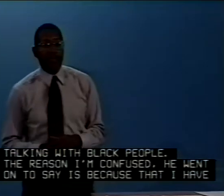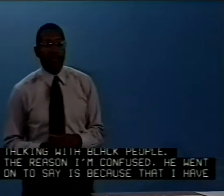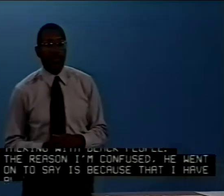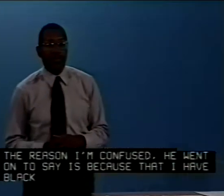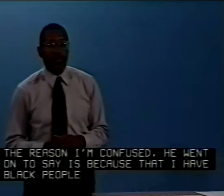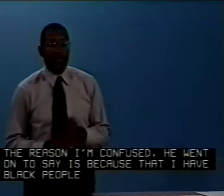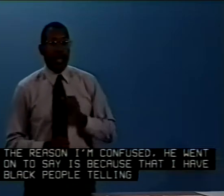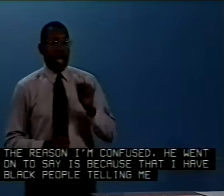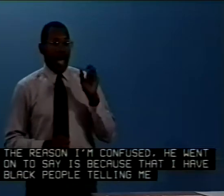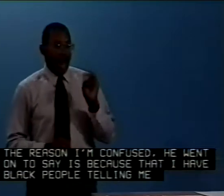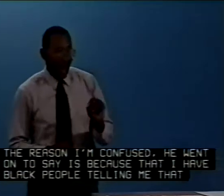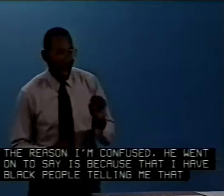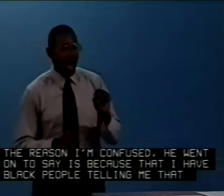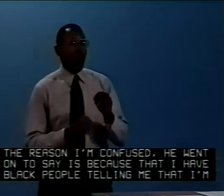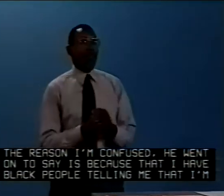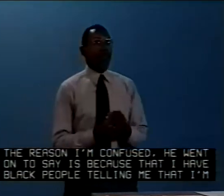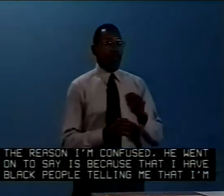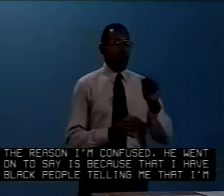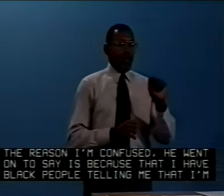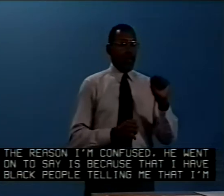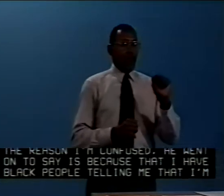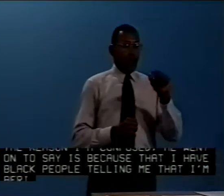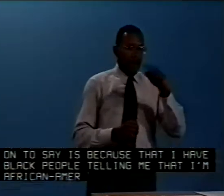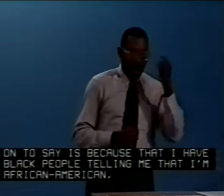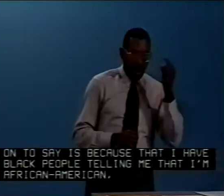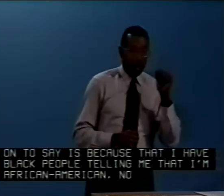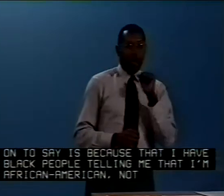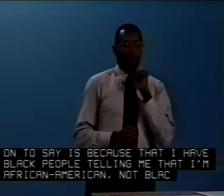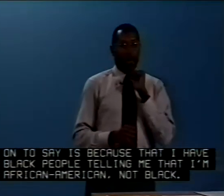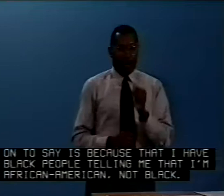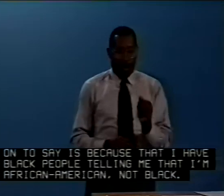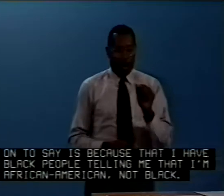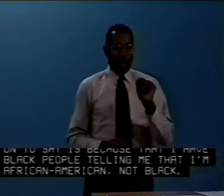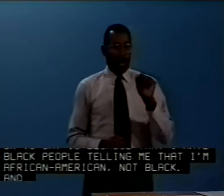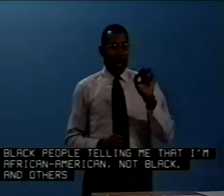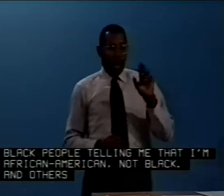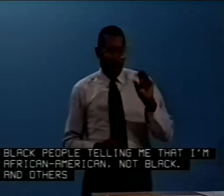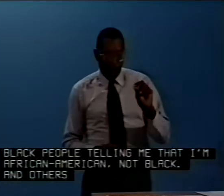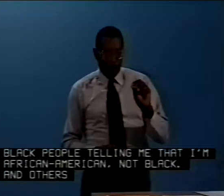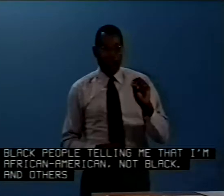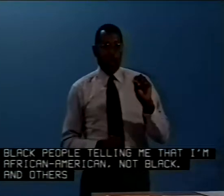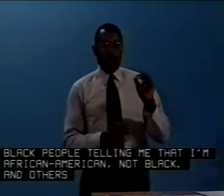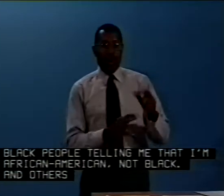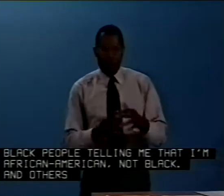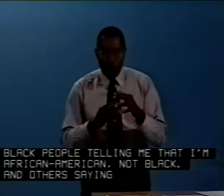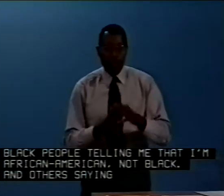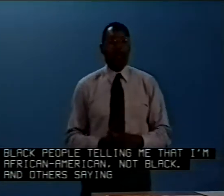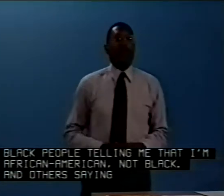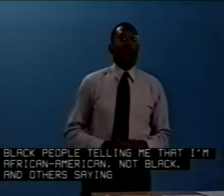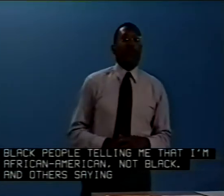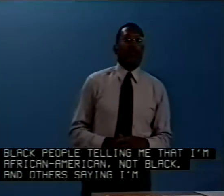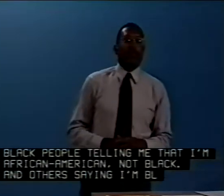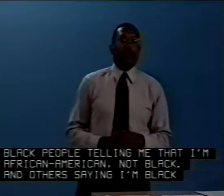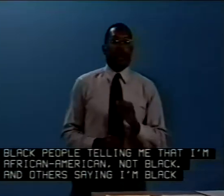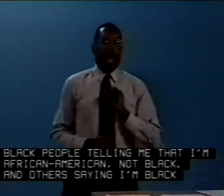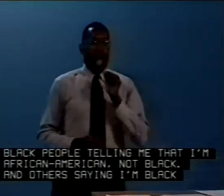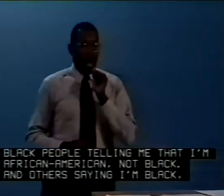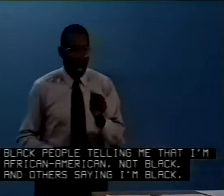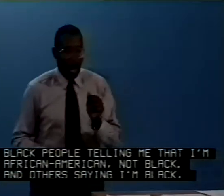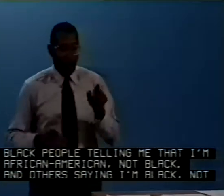black. And others saying, "I'm black, not Afro-American."